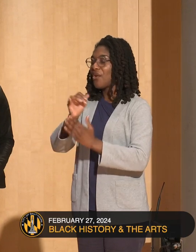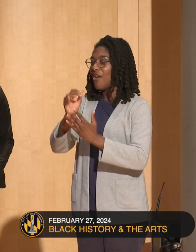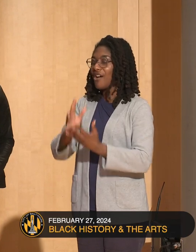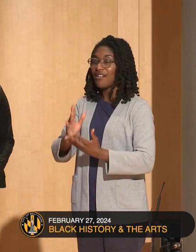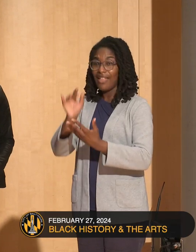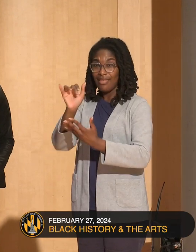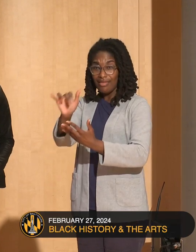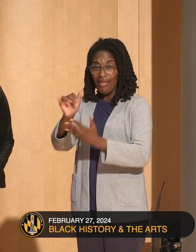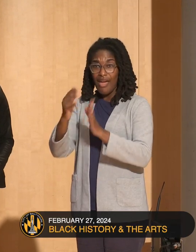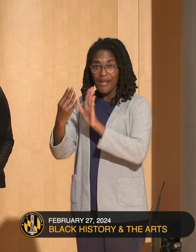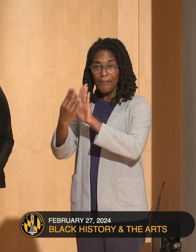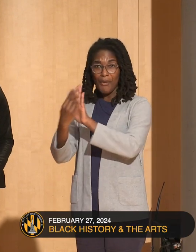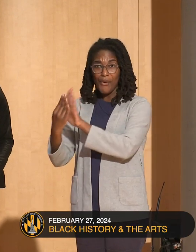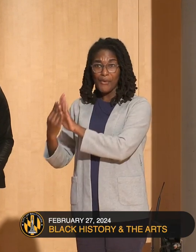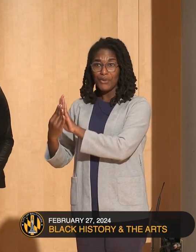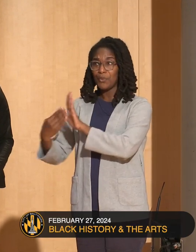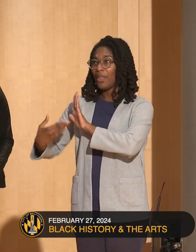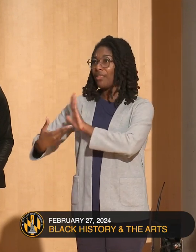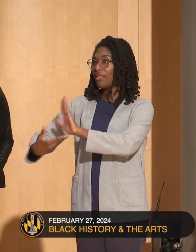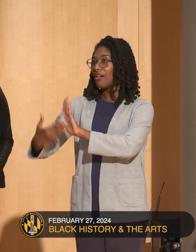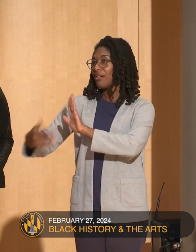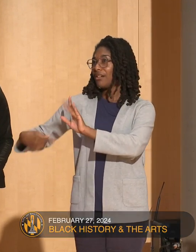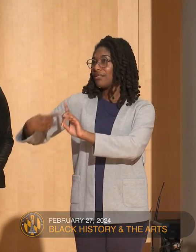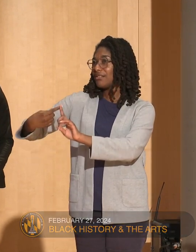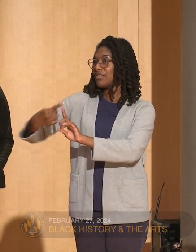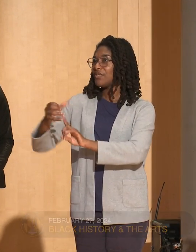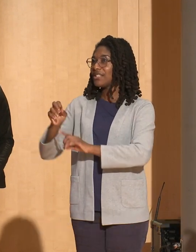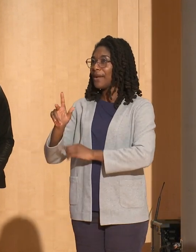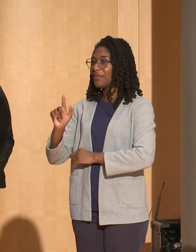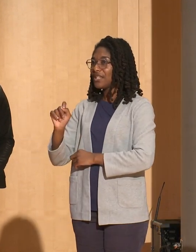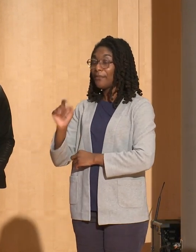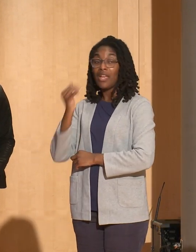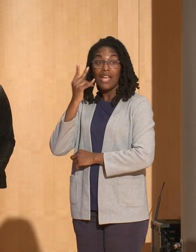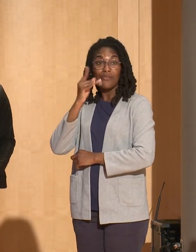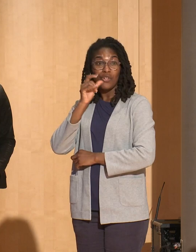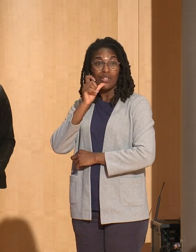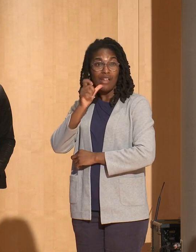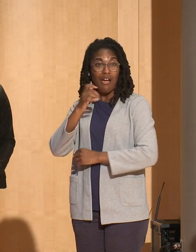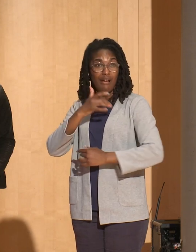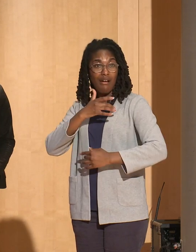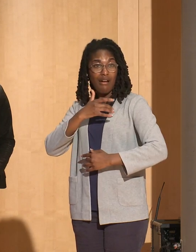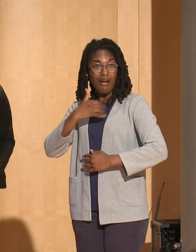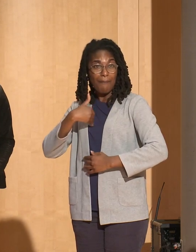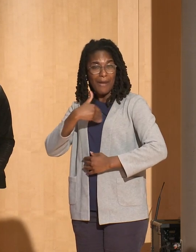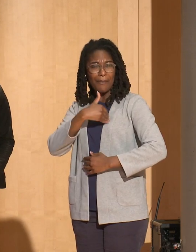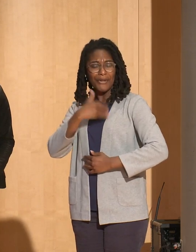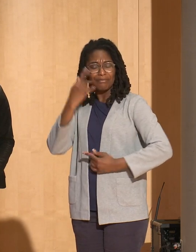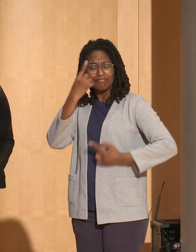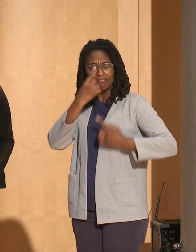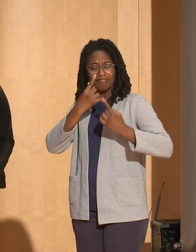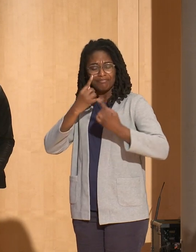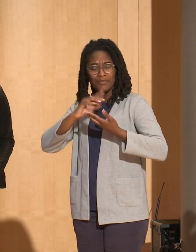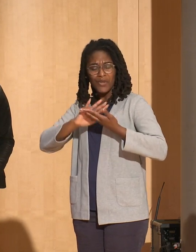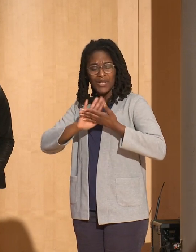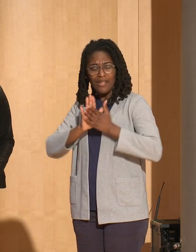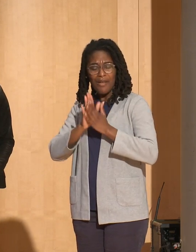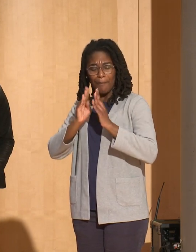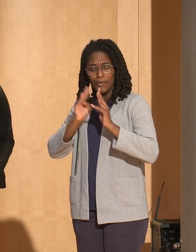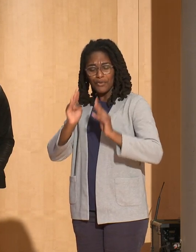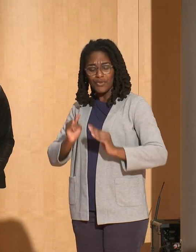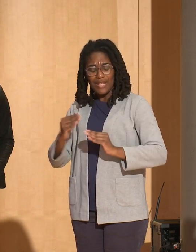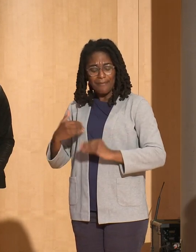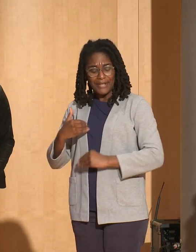be up through September. And if you aren't a member, consider becoming a member. I have